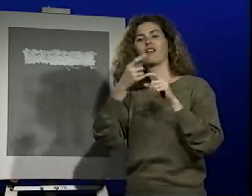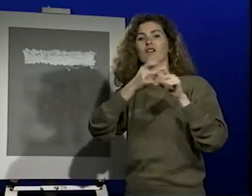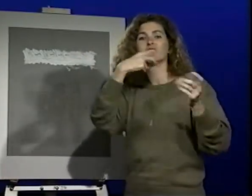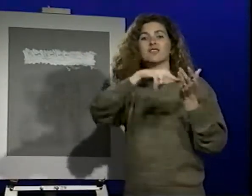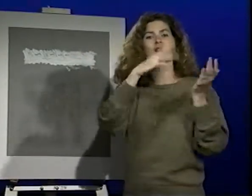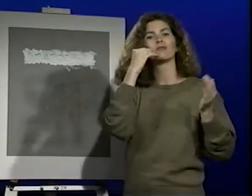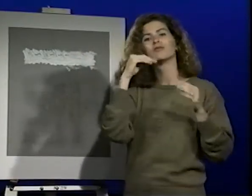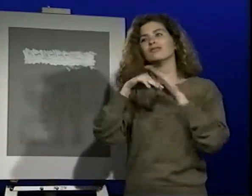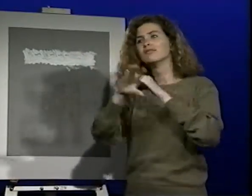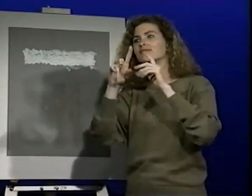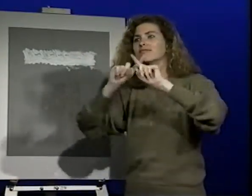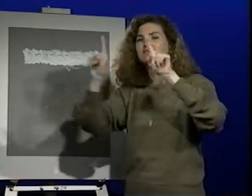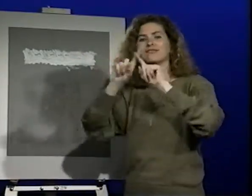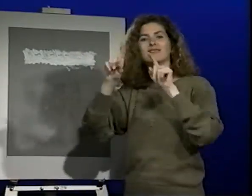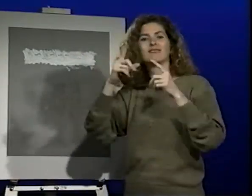I'm going to show you another one of his works.